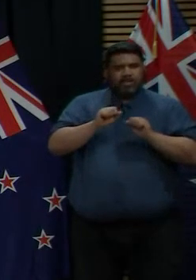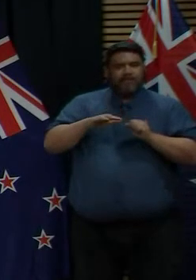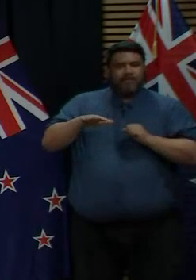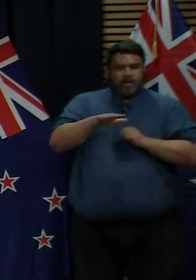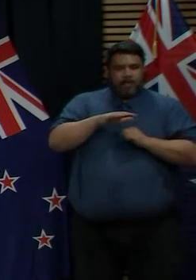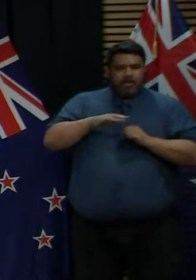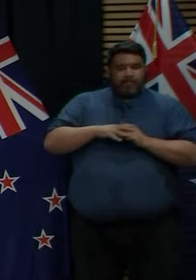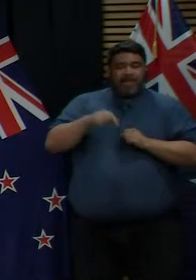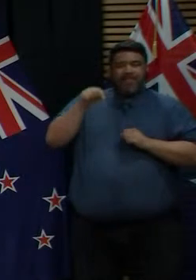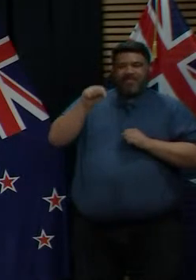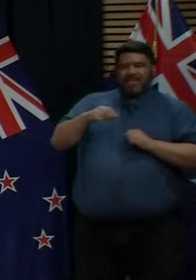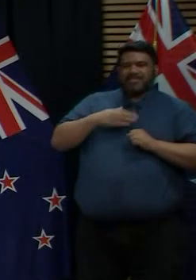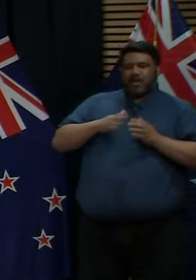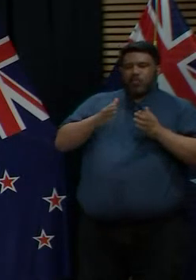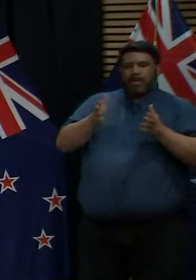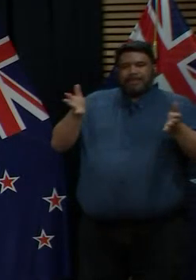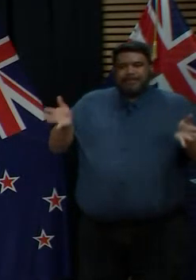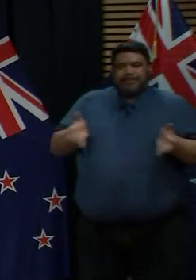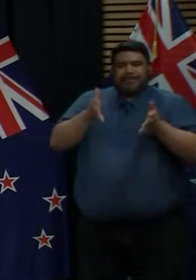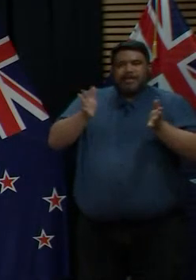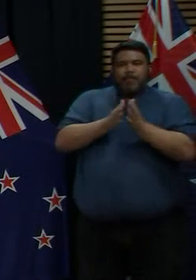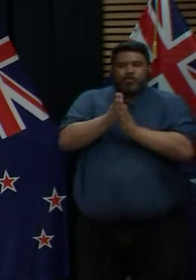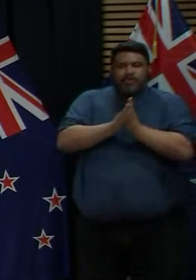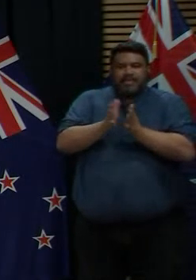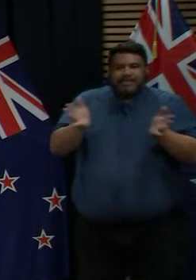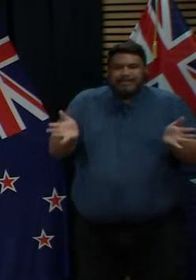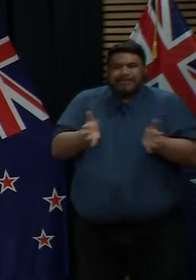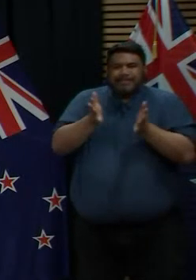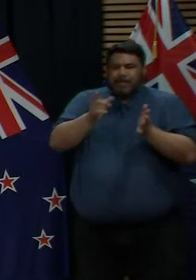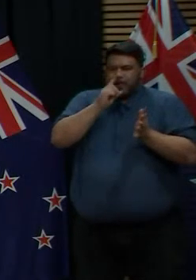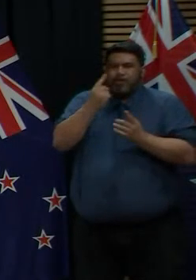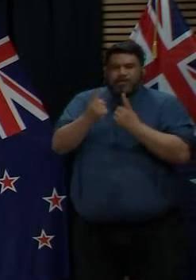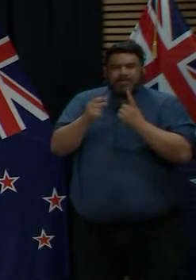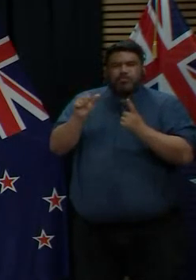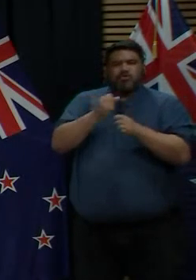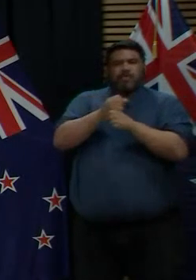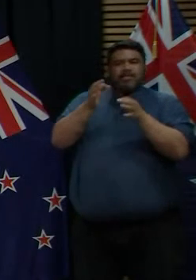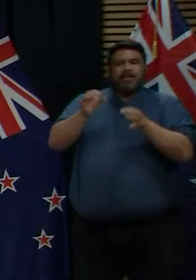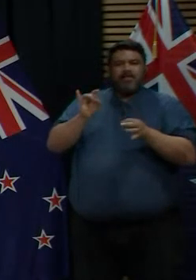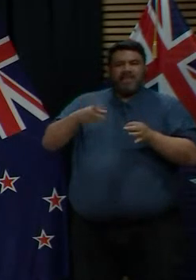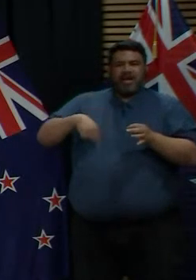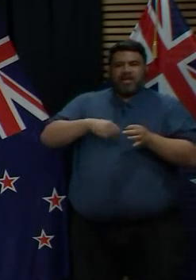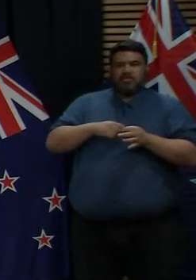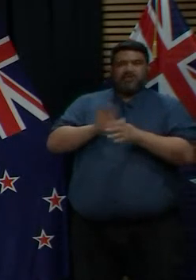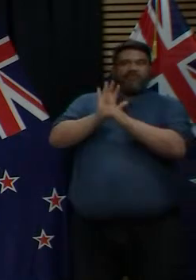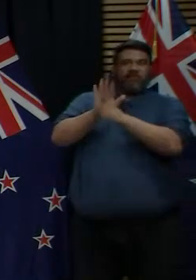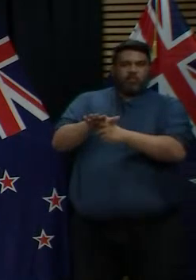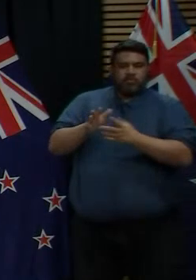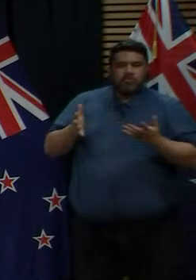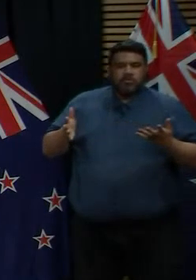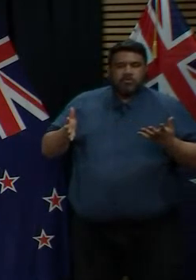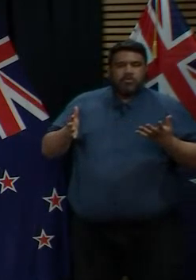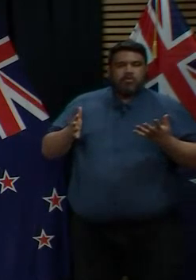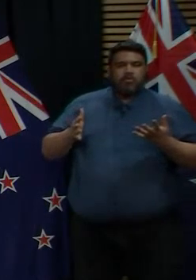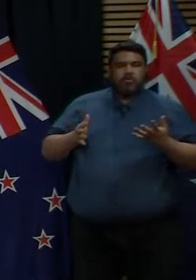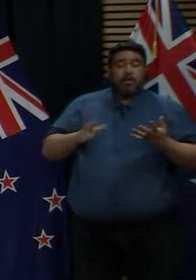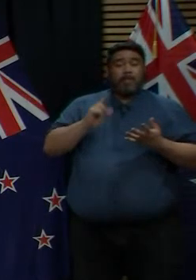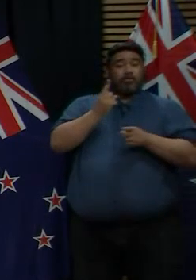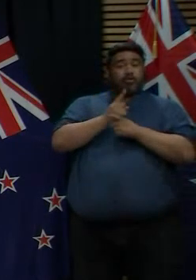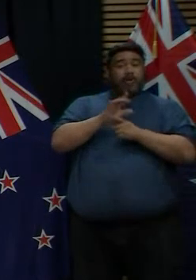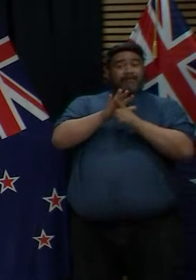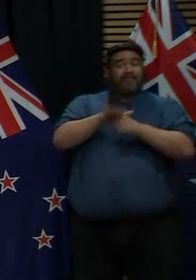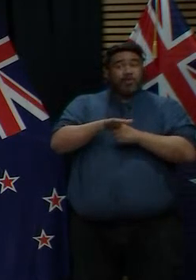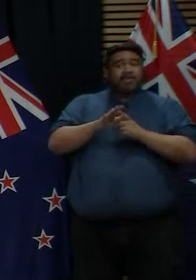use that as the main motivation, plus some other tools that might also be able to leverage them. But as for obligation, we've always